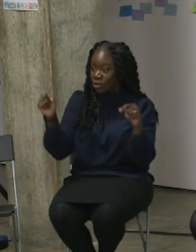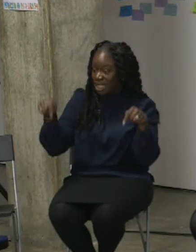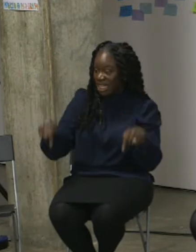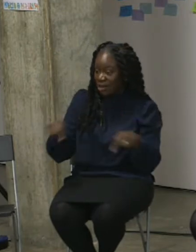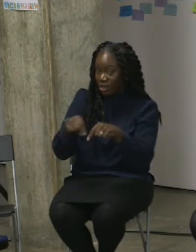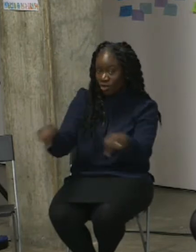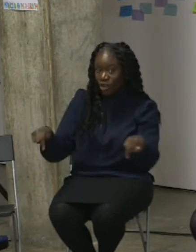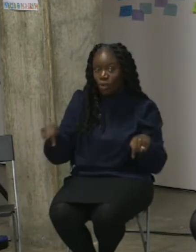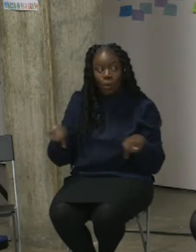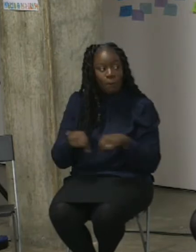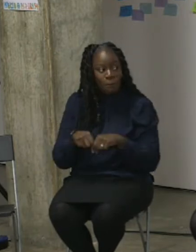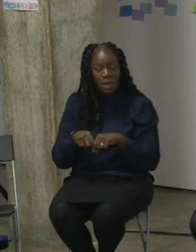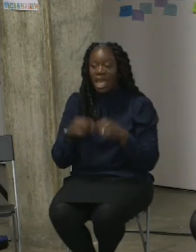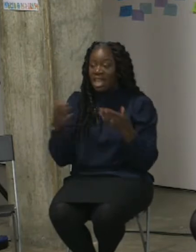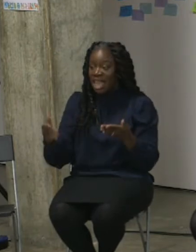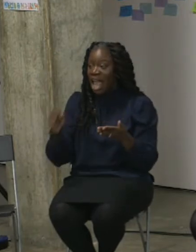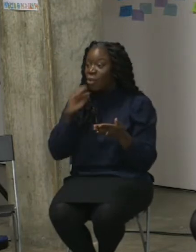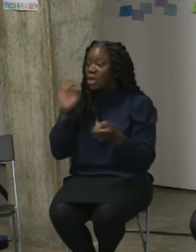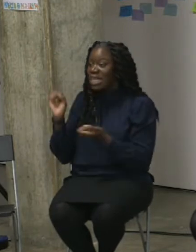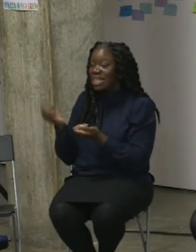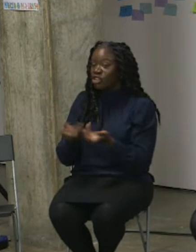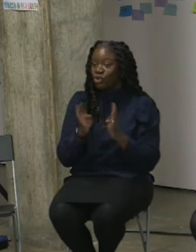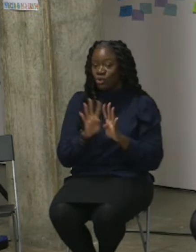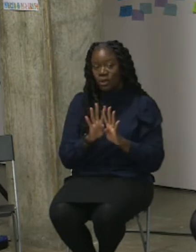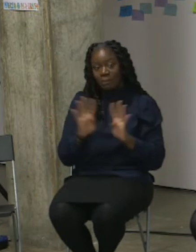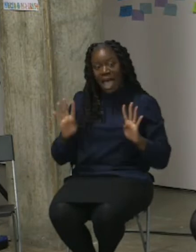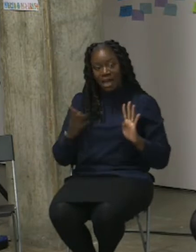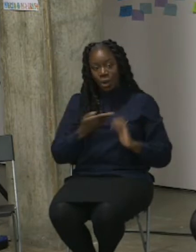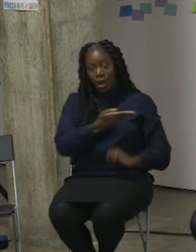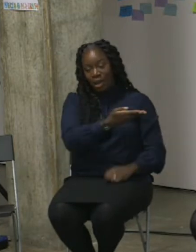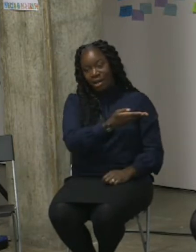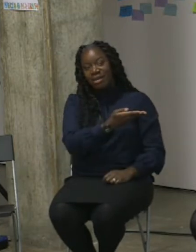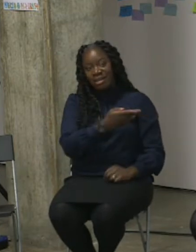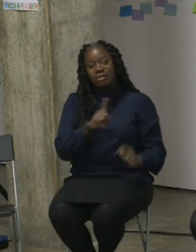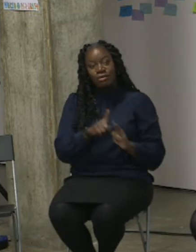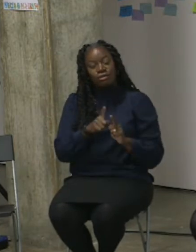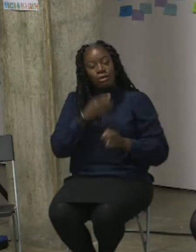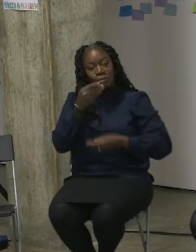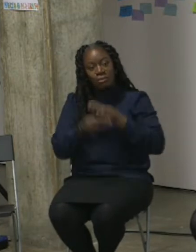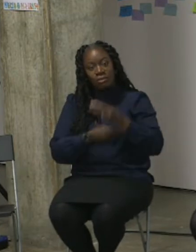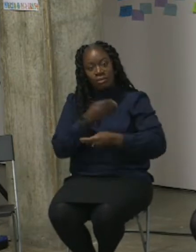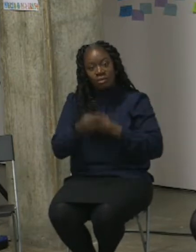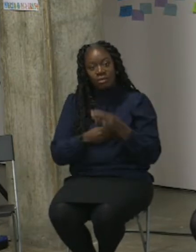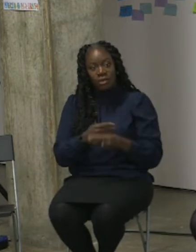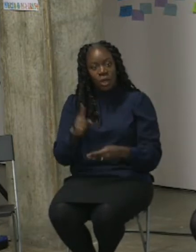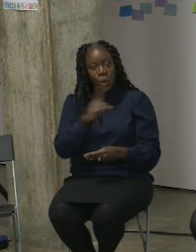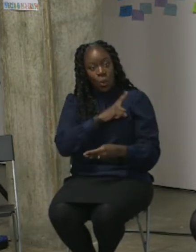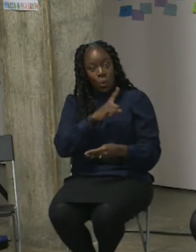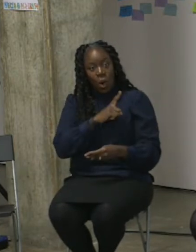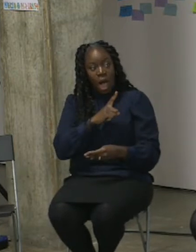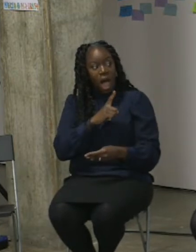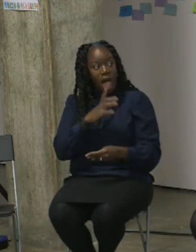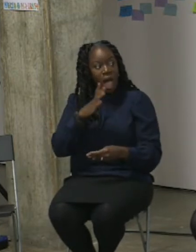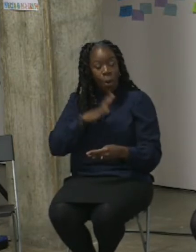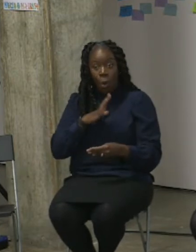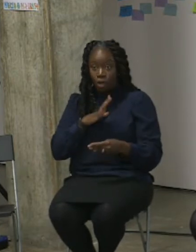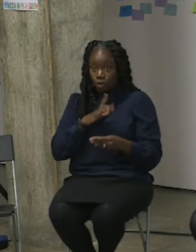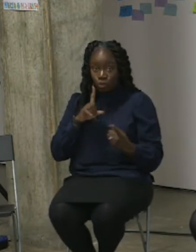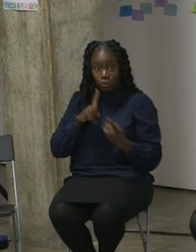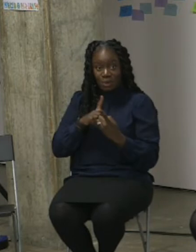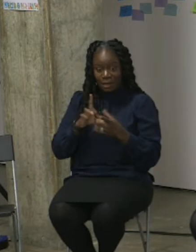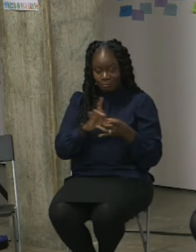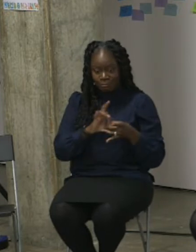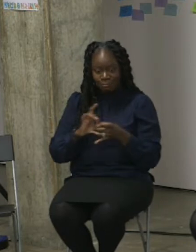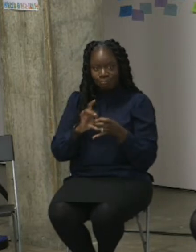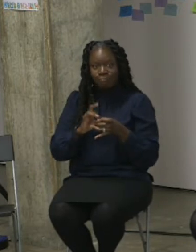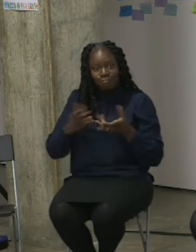room. And then I'll introduce the panel and just talk a little bit about why we wanted to come together today to